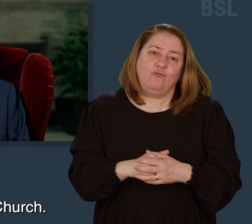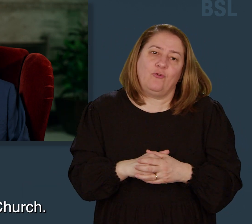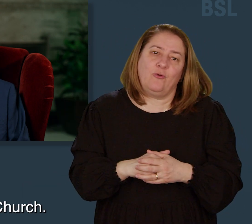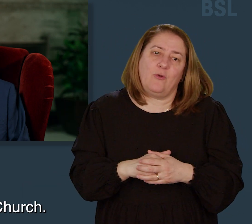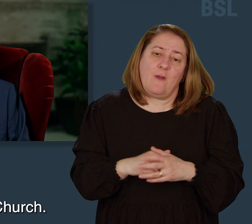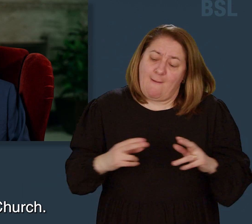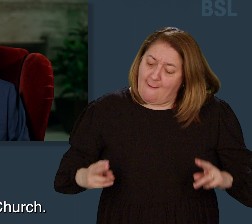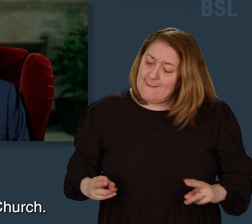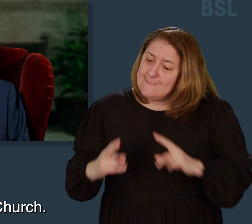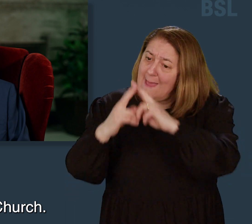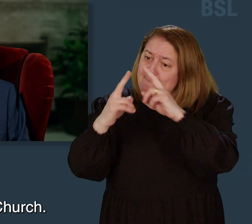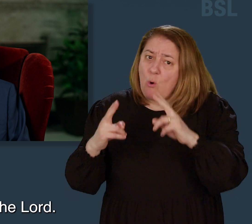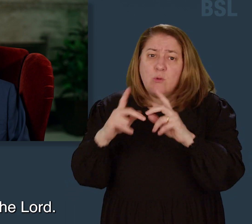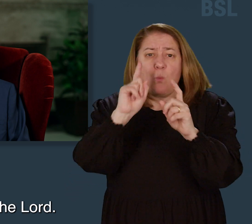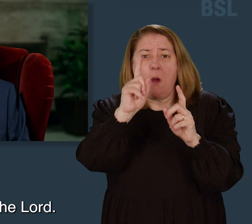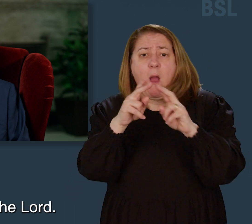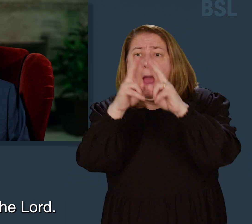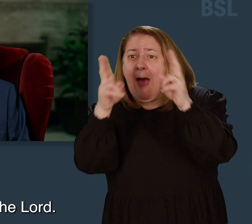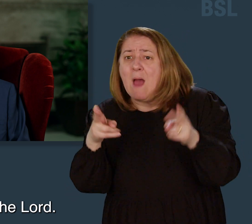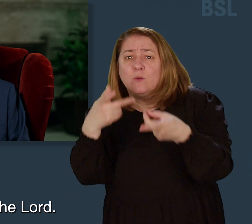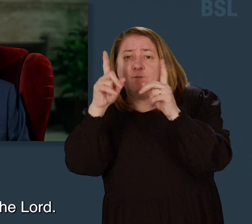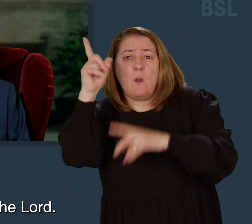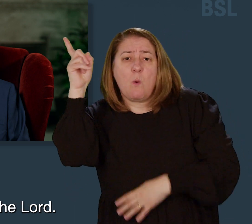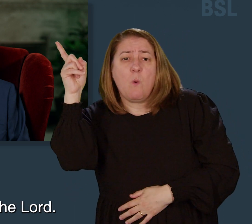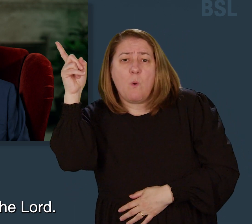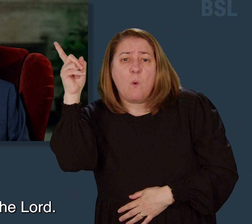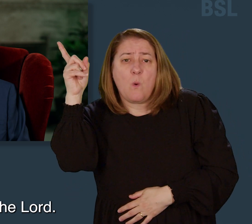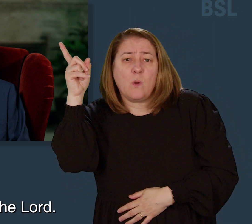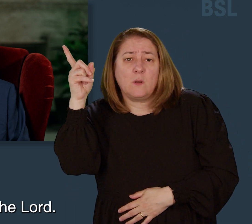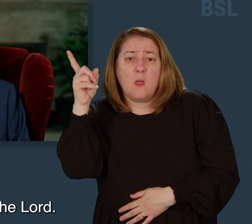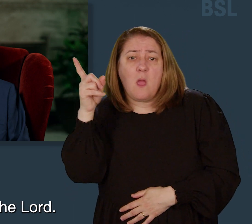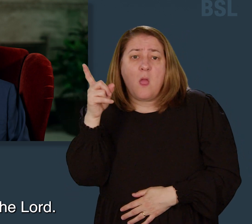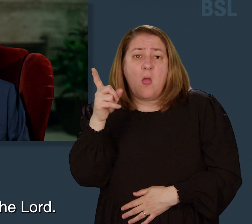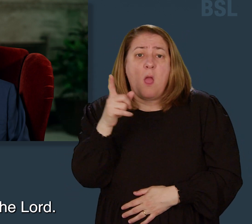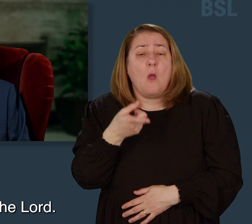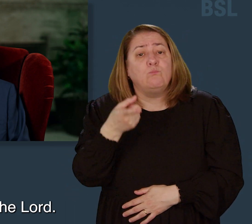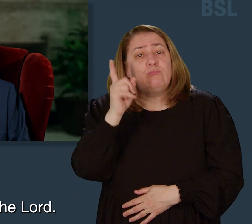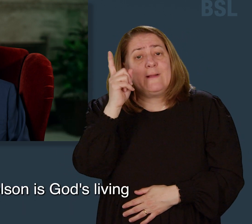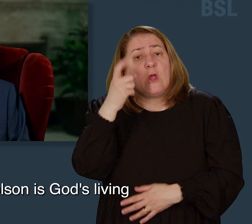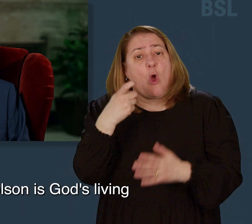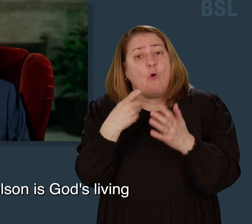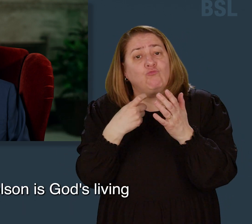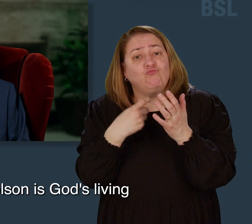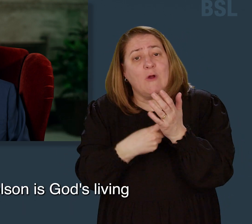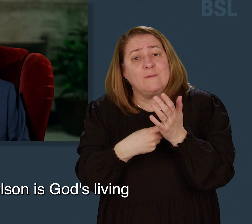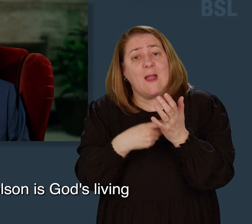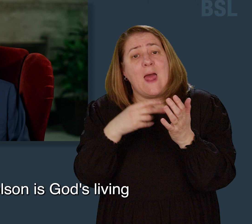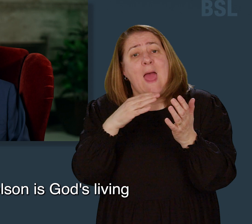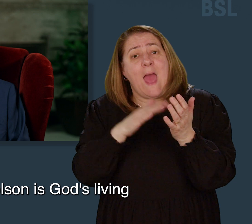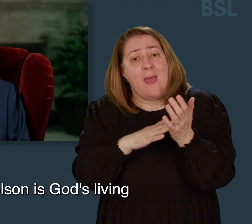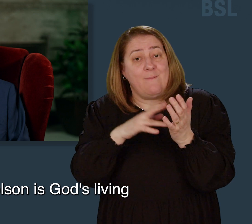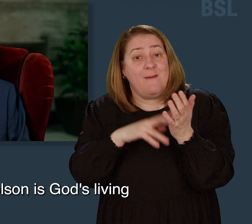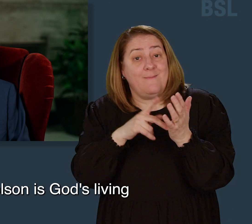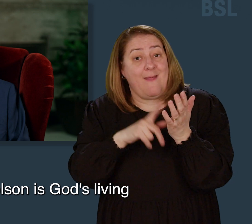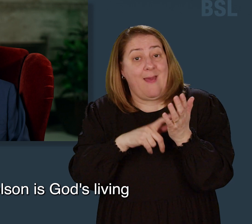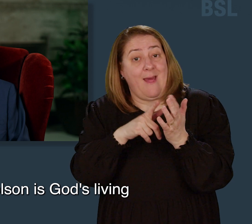church. Temples are houses of the Lord. President Russell